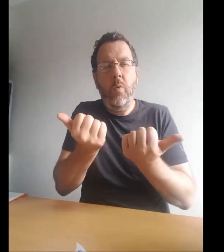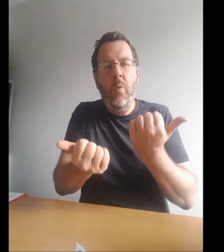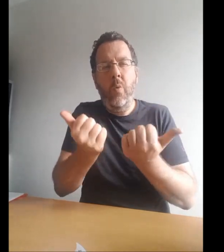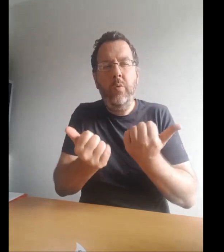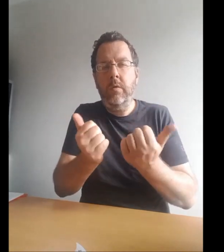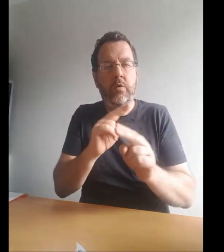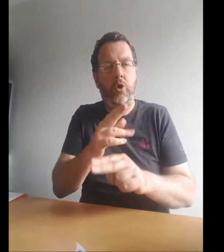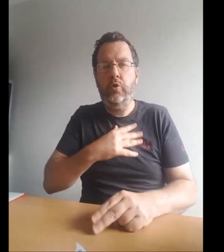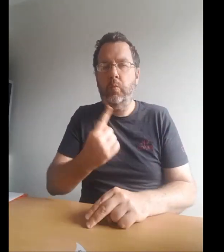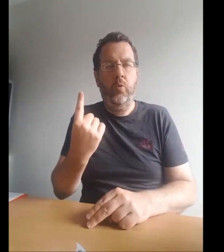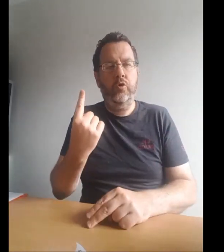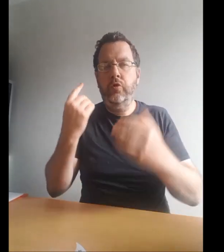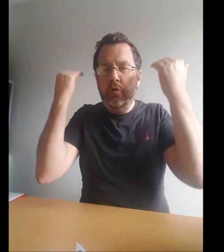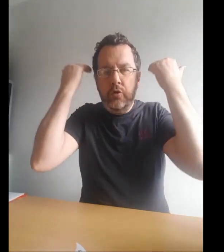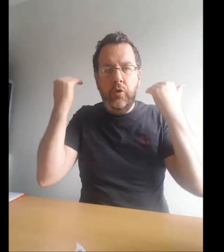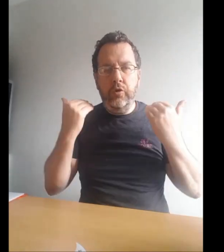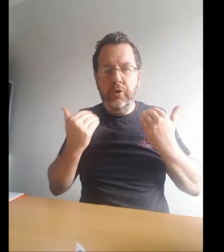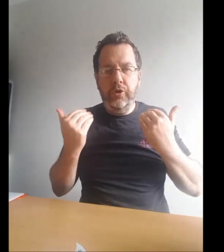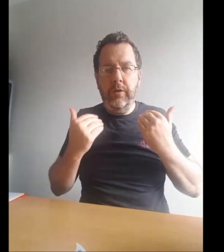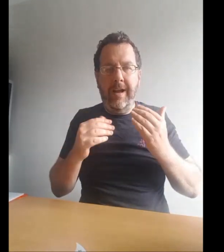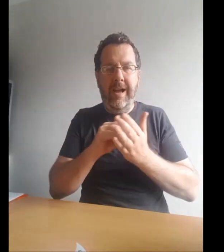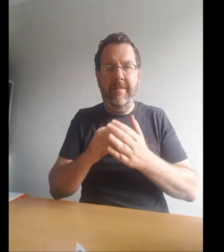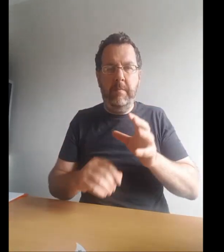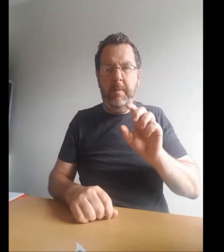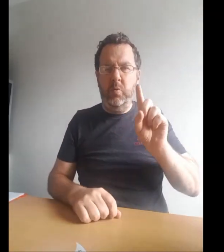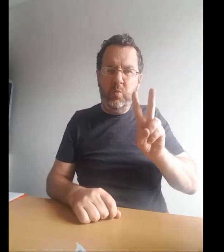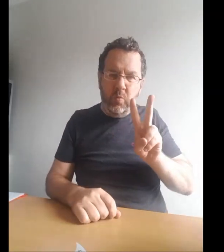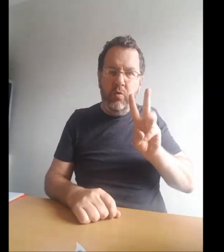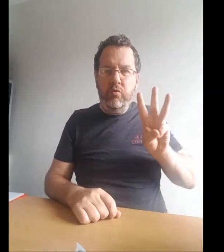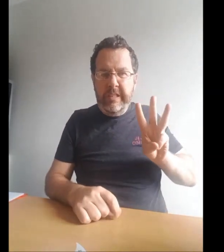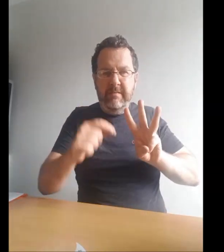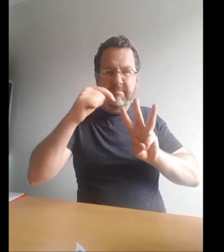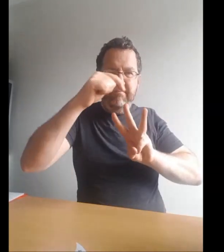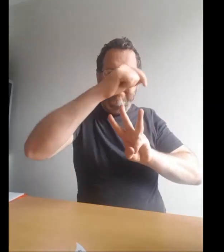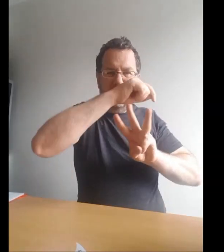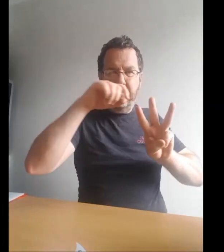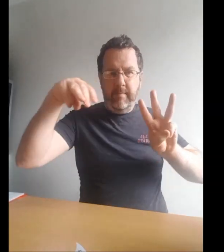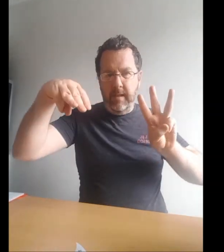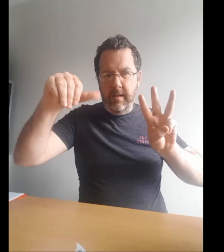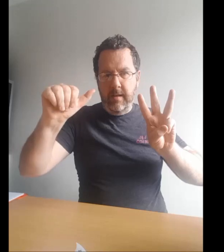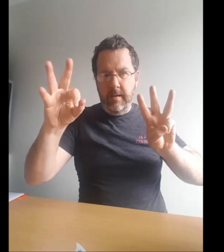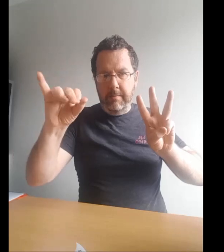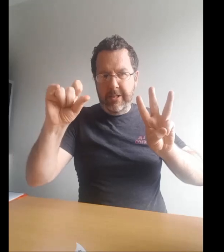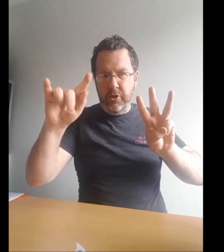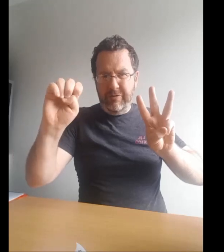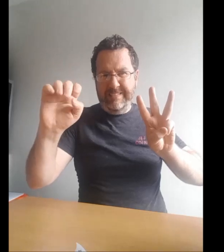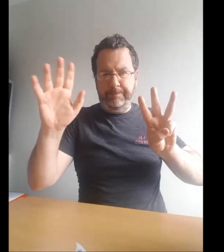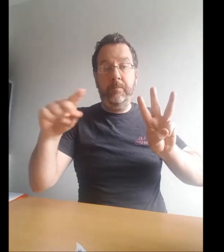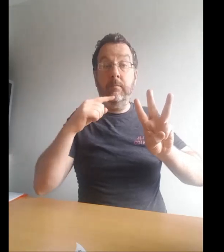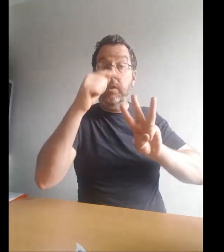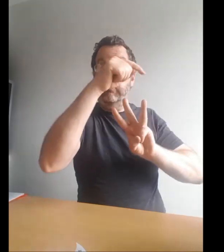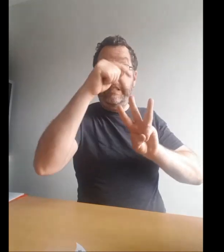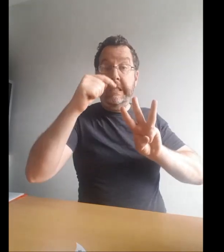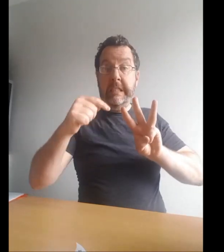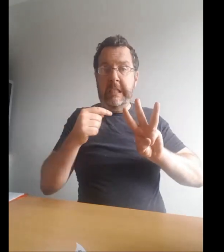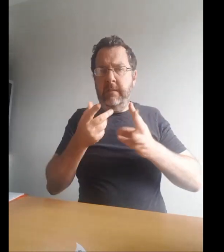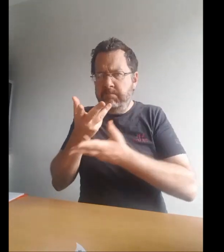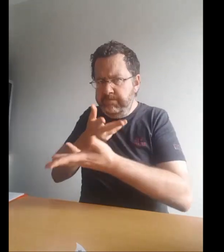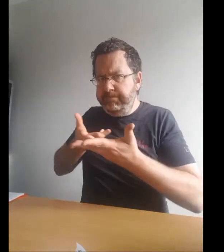lower courts wouldn't have had a single judge. They might have had one or two or three magistrates sitting, deciding on these cases. So the magistrates in this